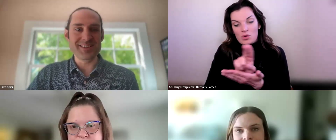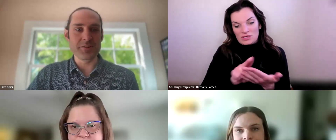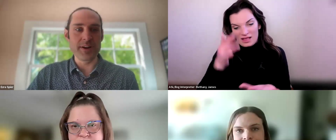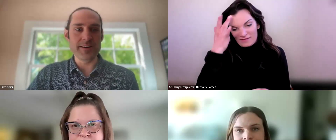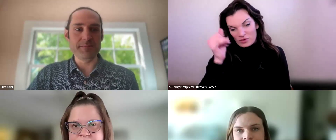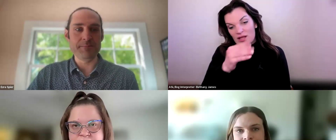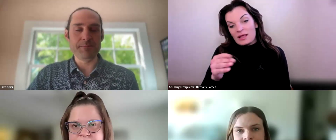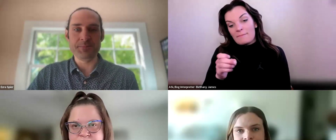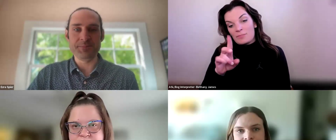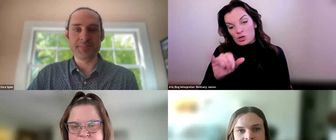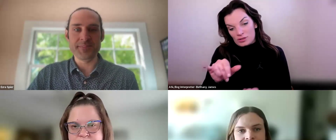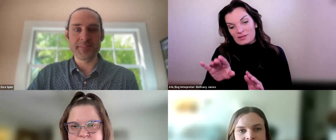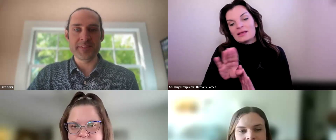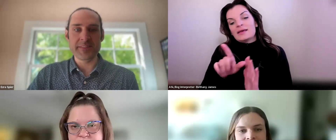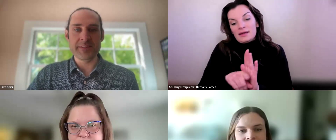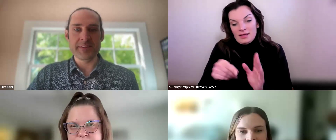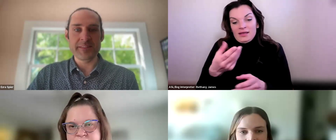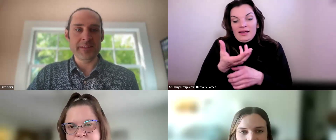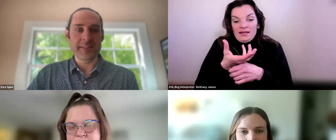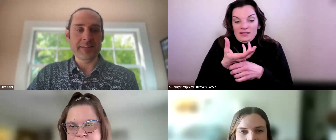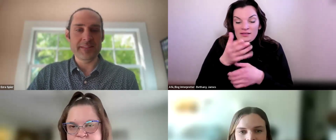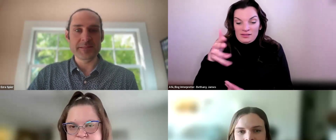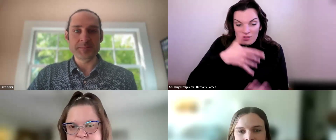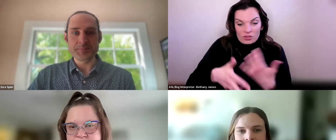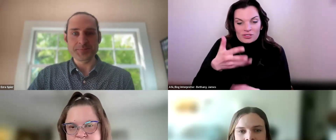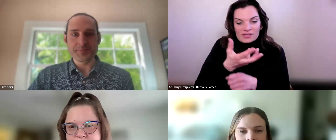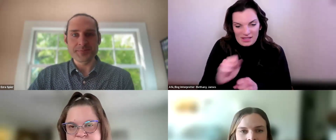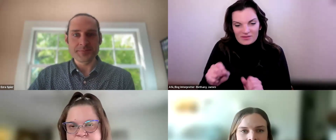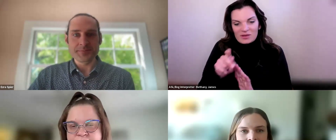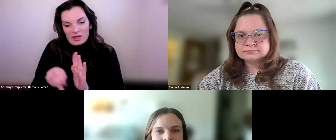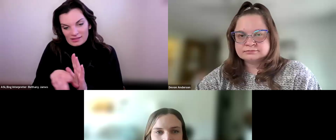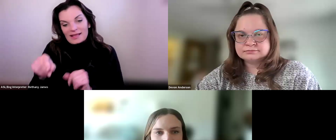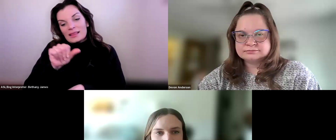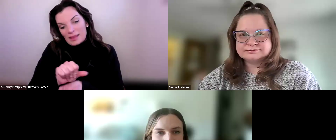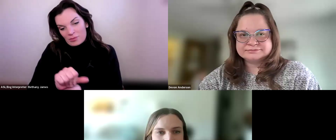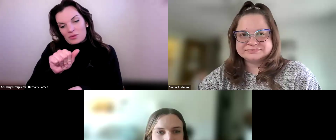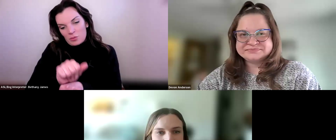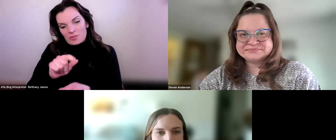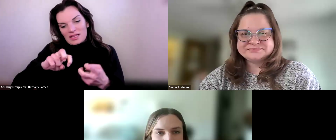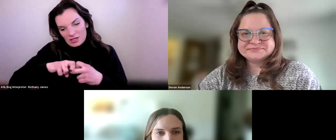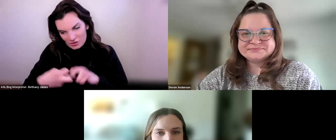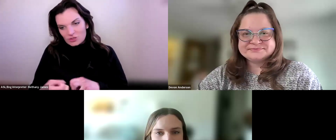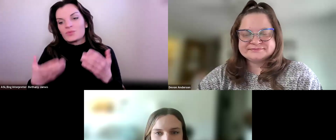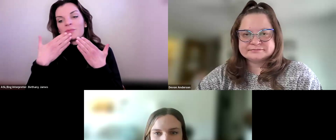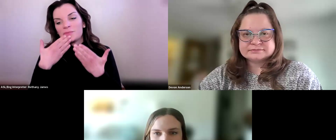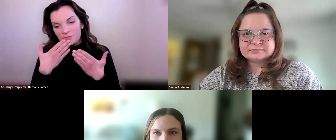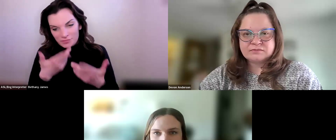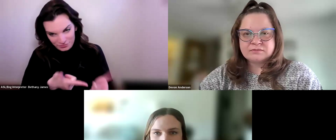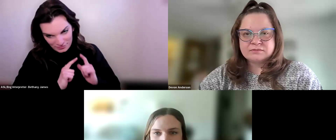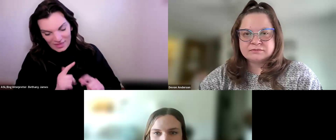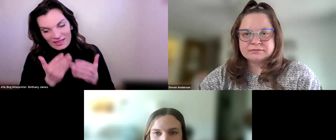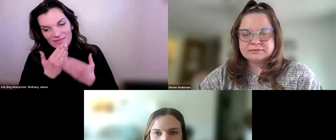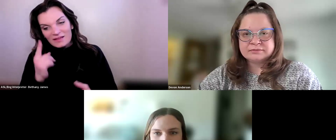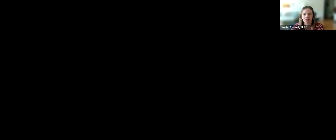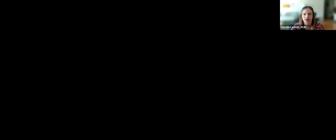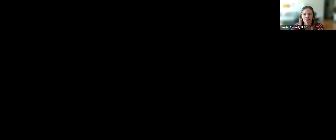Lisa, take it away. Thank you, Ezra. Hi, everyone. Thank you for having me. I'm going to share some